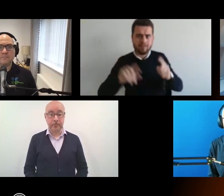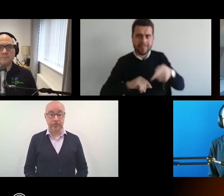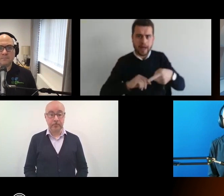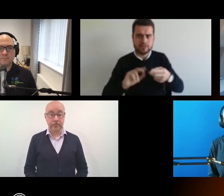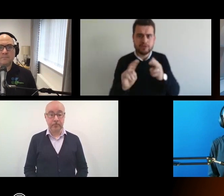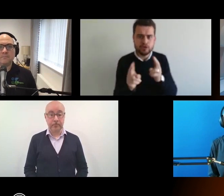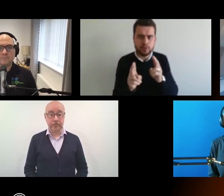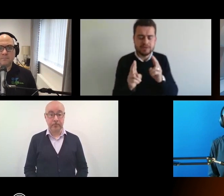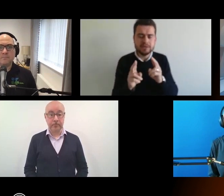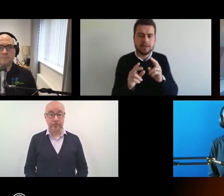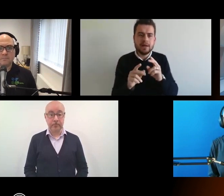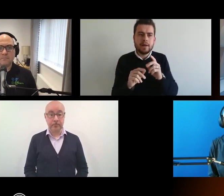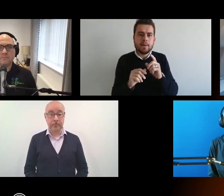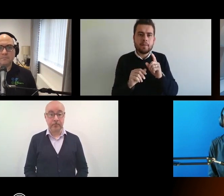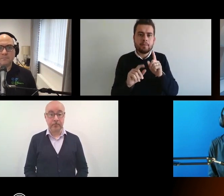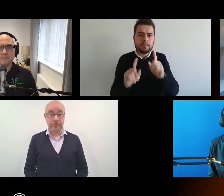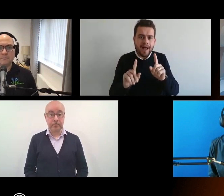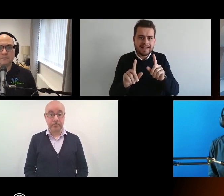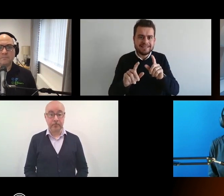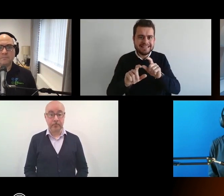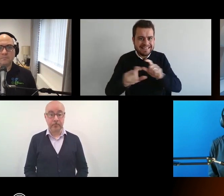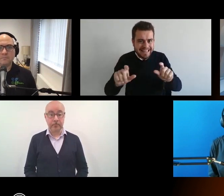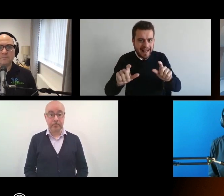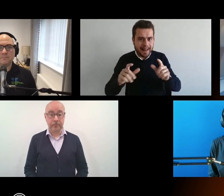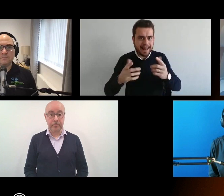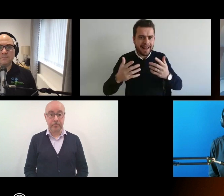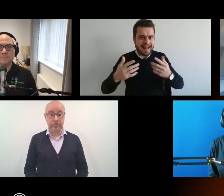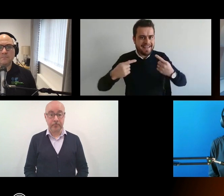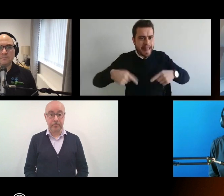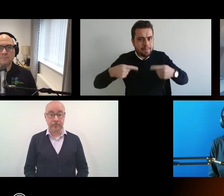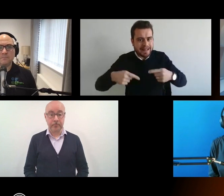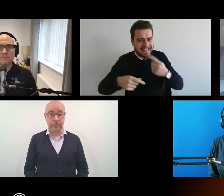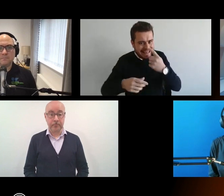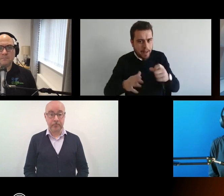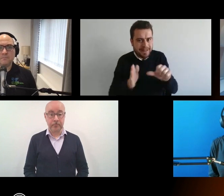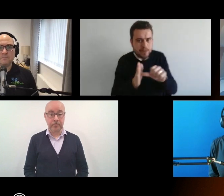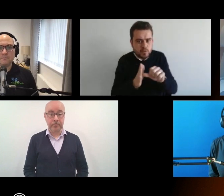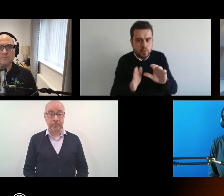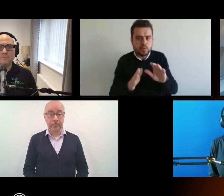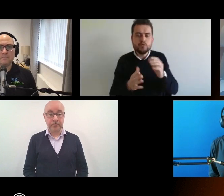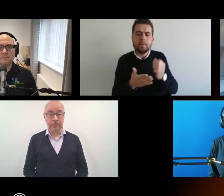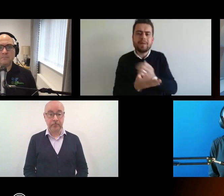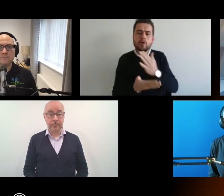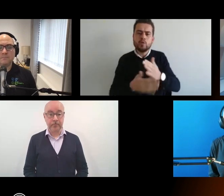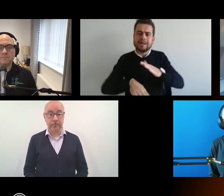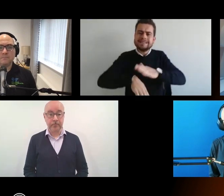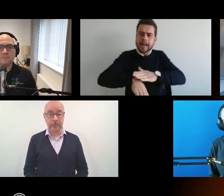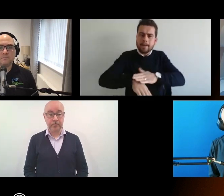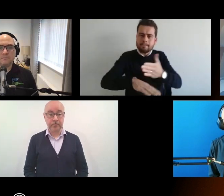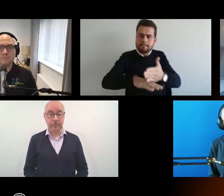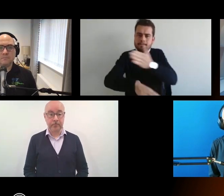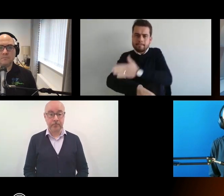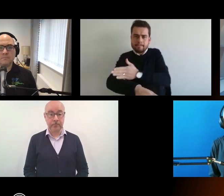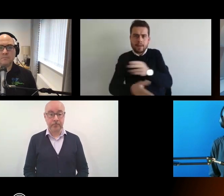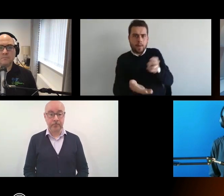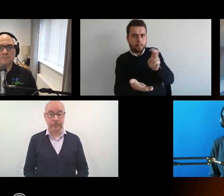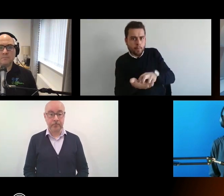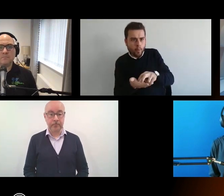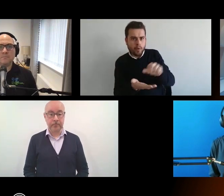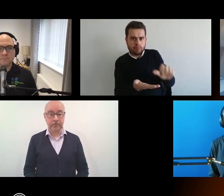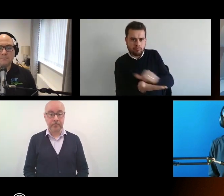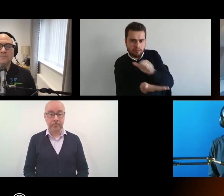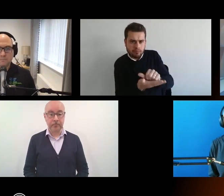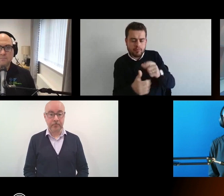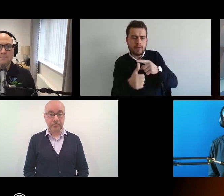do have interpreters across the UK. There's about 1,500 interpreters. But with availability can be